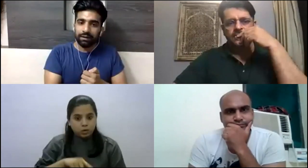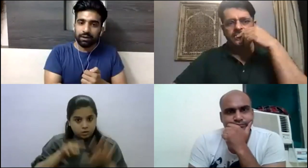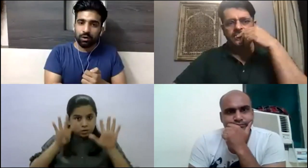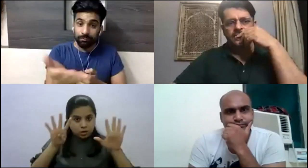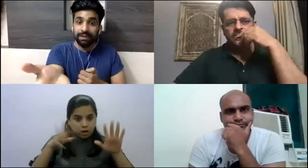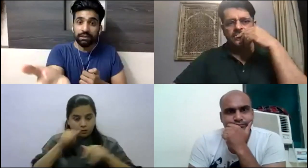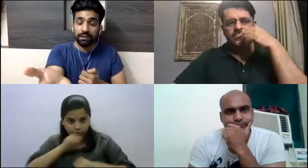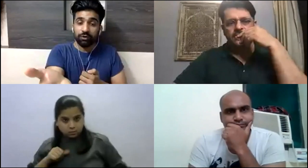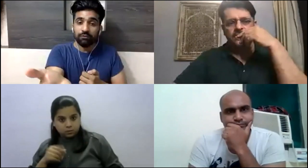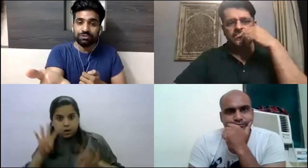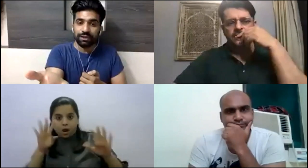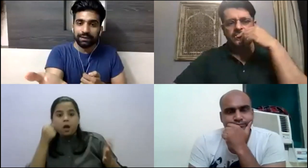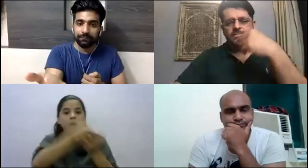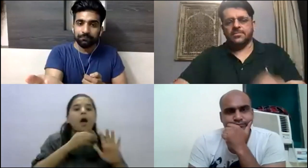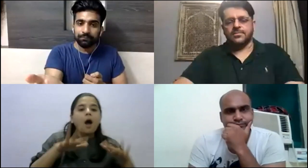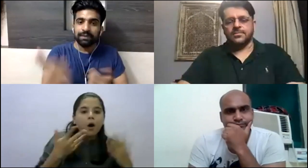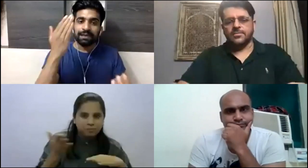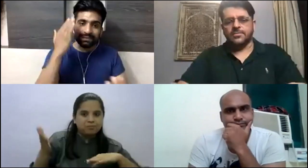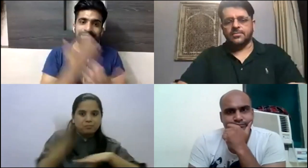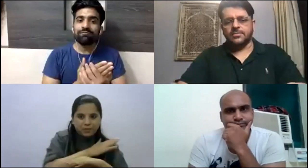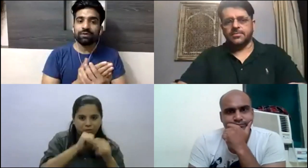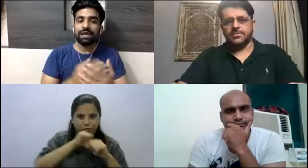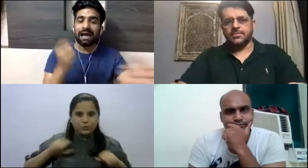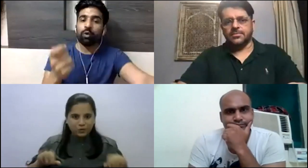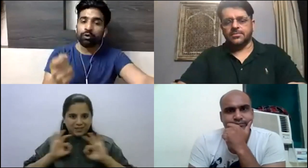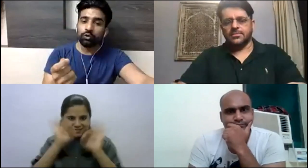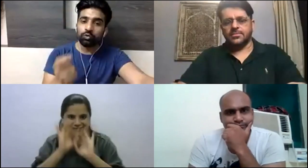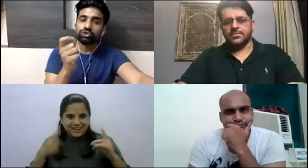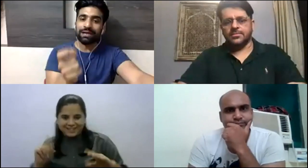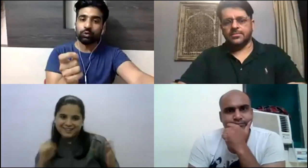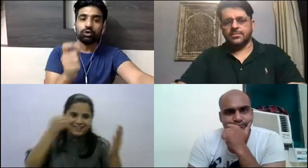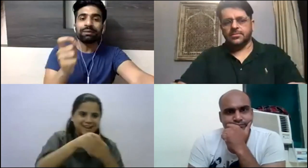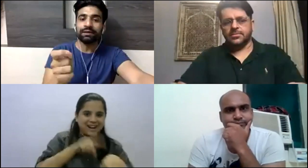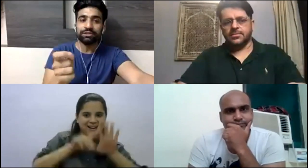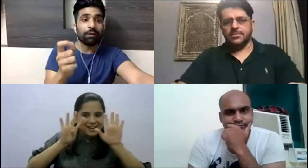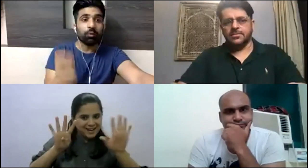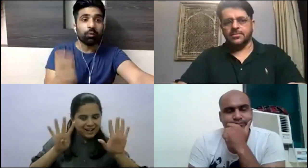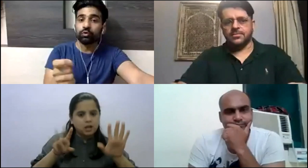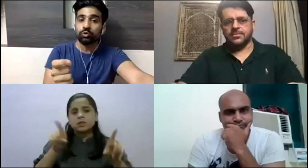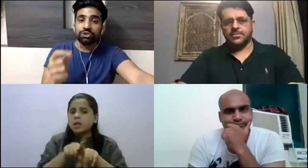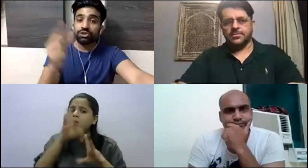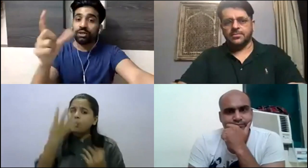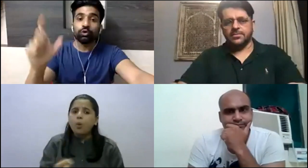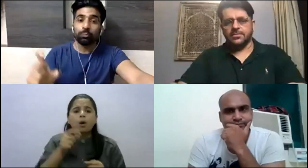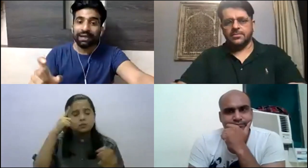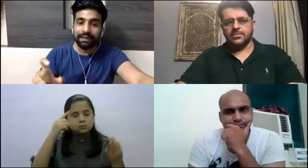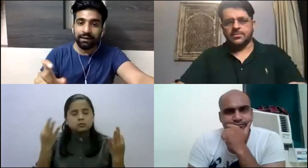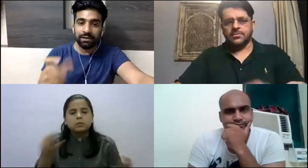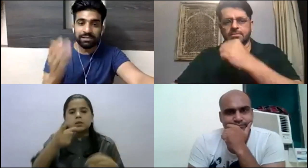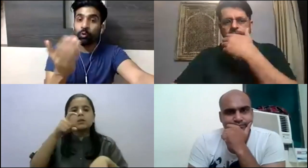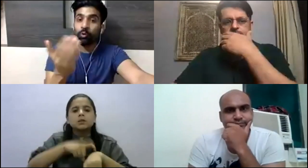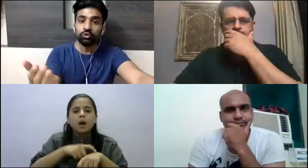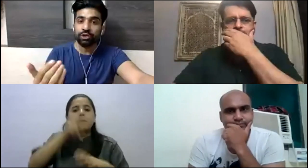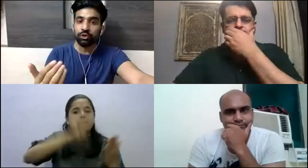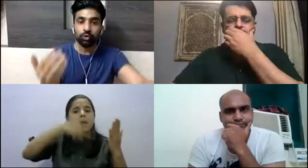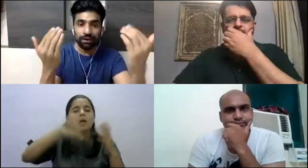right? Or be it in front of your screen. In the same way, I want you to schedule your meditation. I want you to schedule your painting class. I